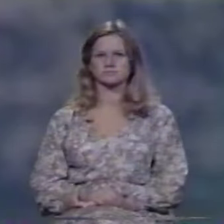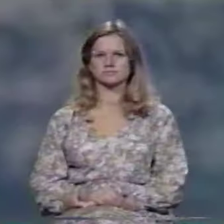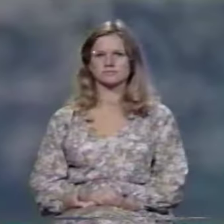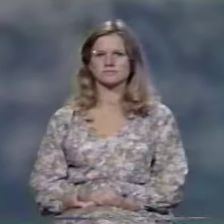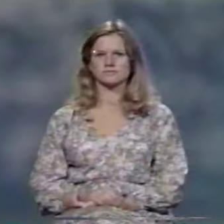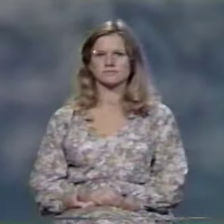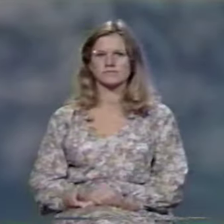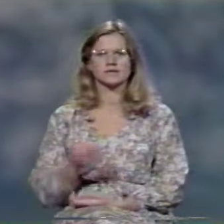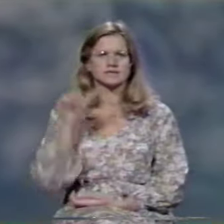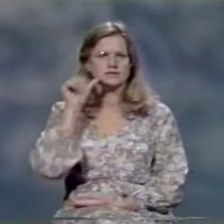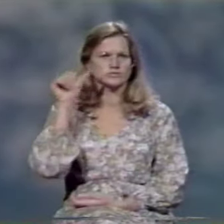Yesterday.